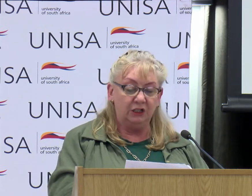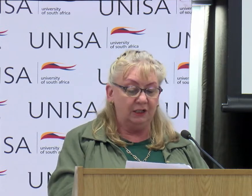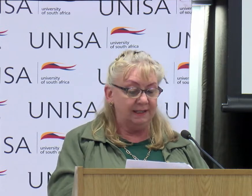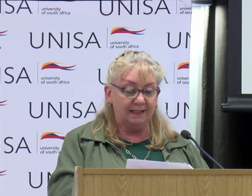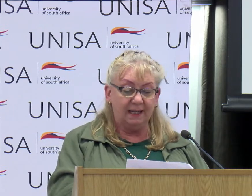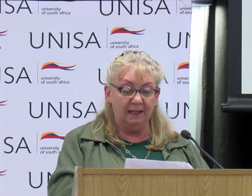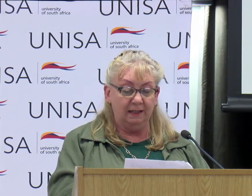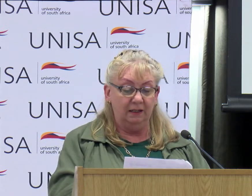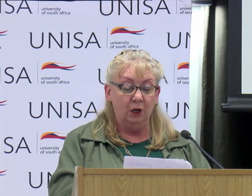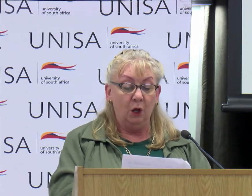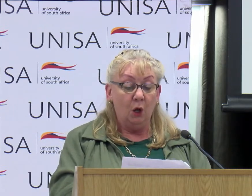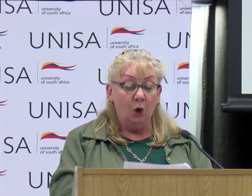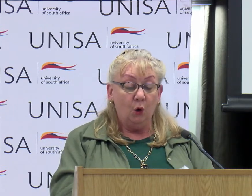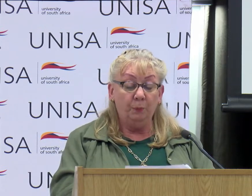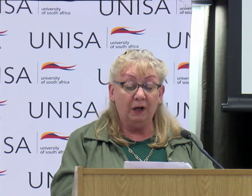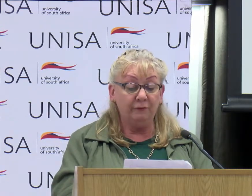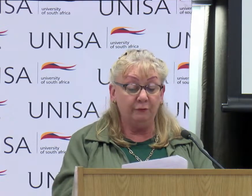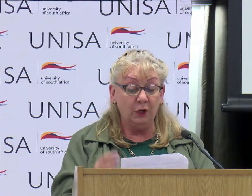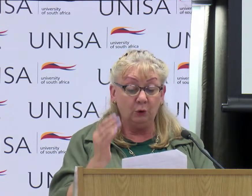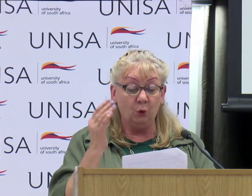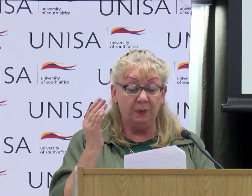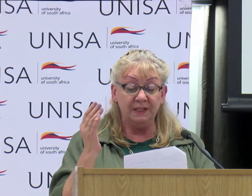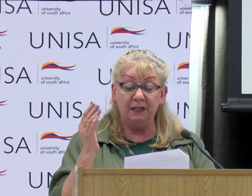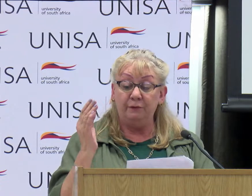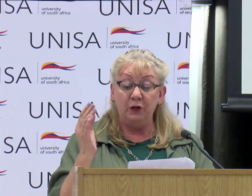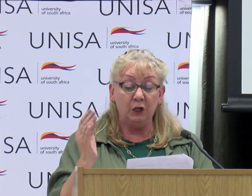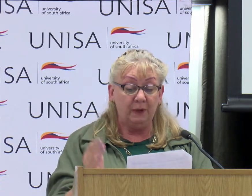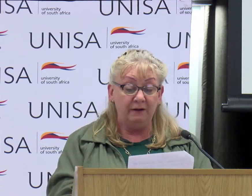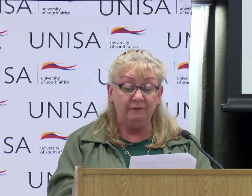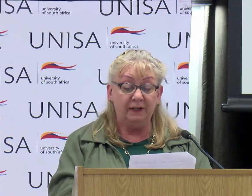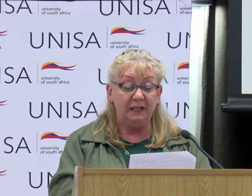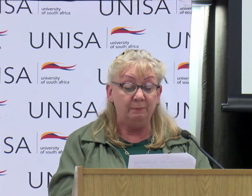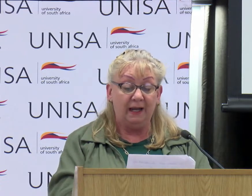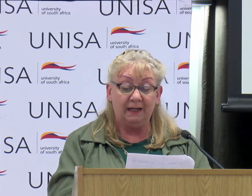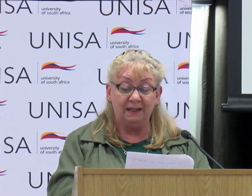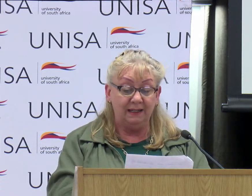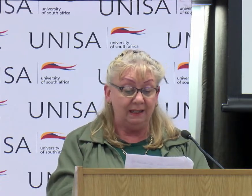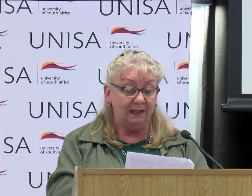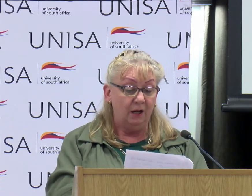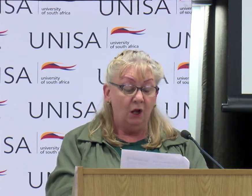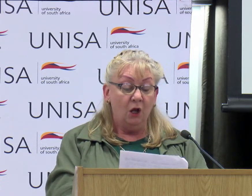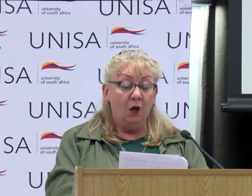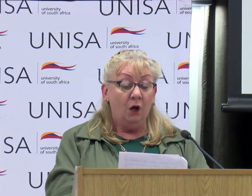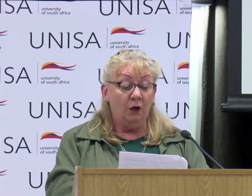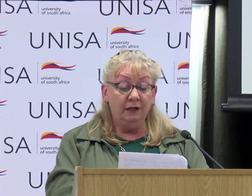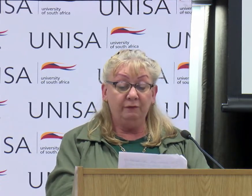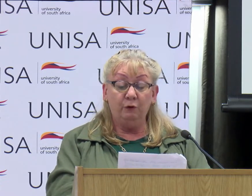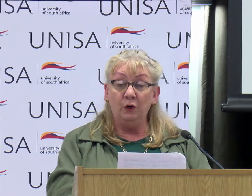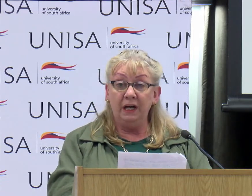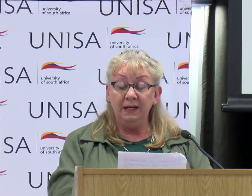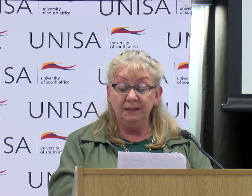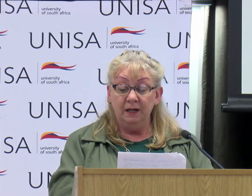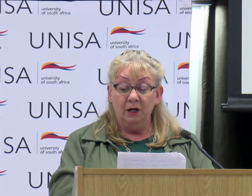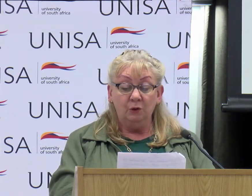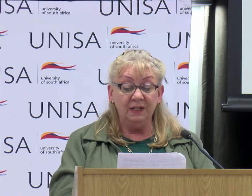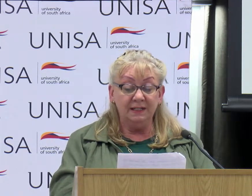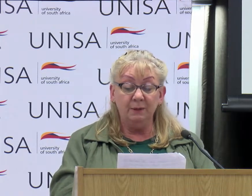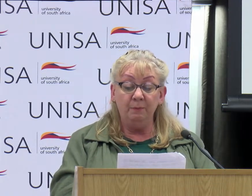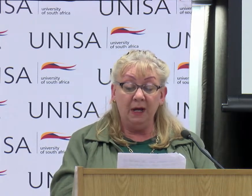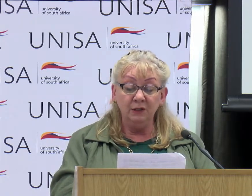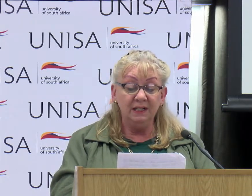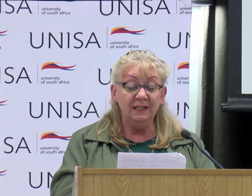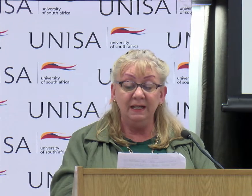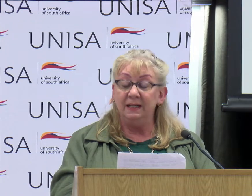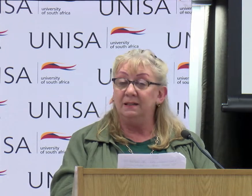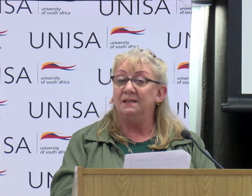the vanishing sun. Op haar voorkop is die vuurpluim van die berggier. On her forehead rests